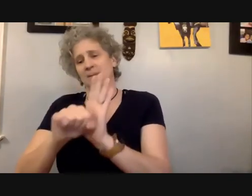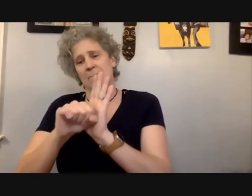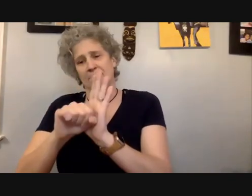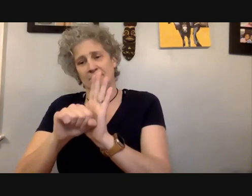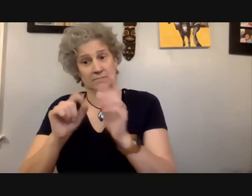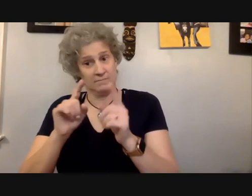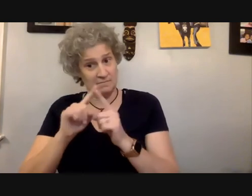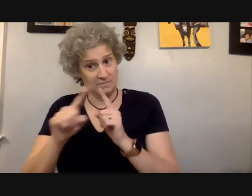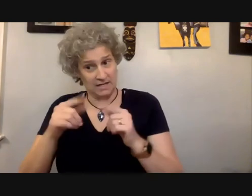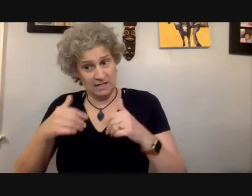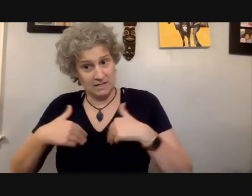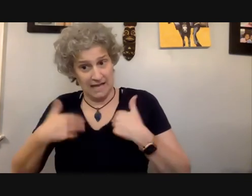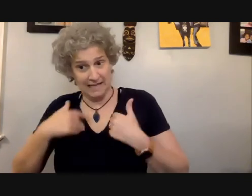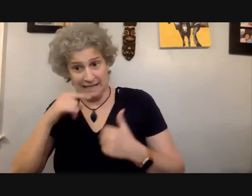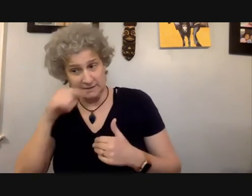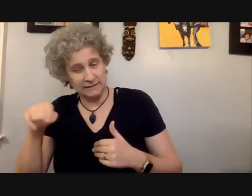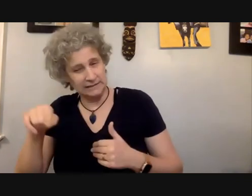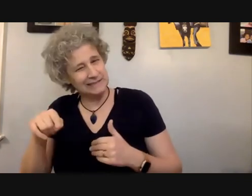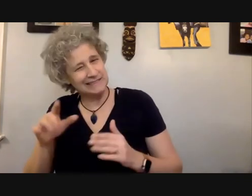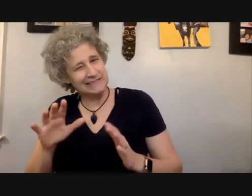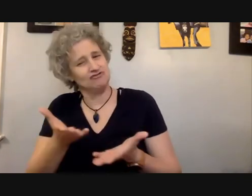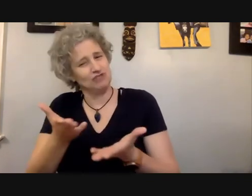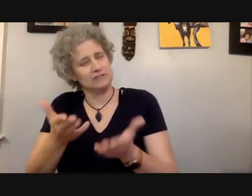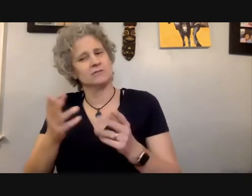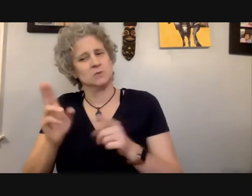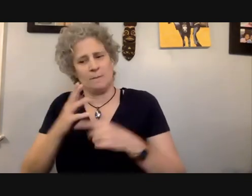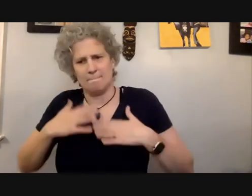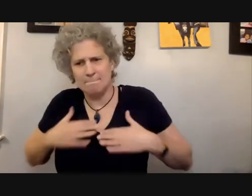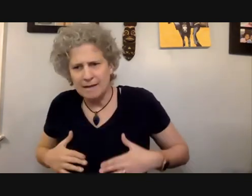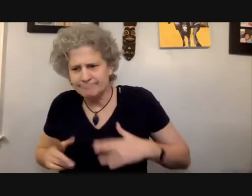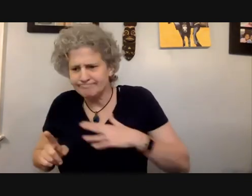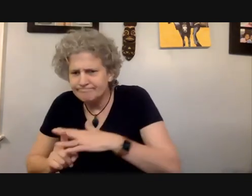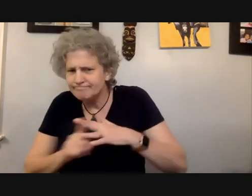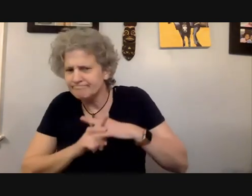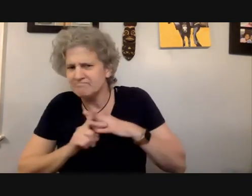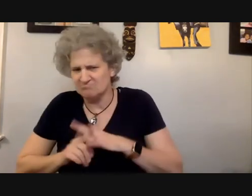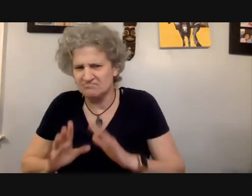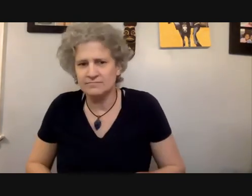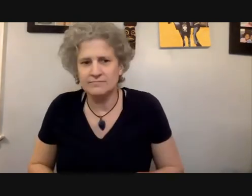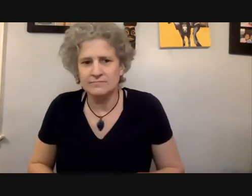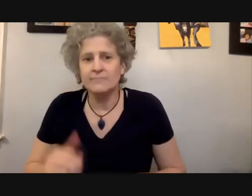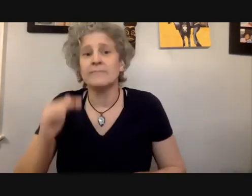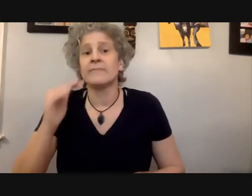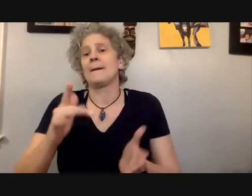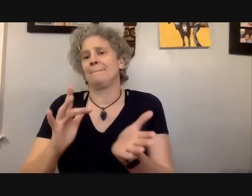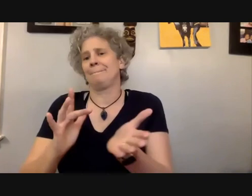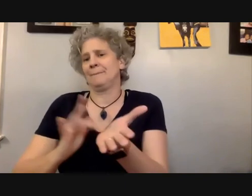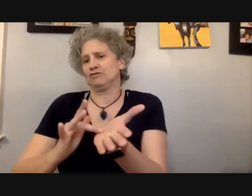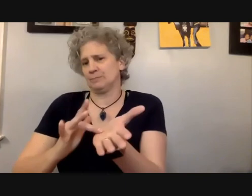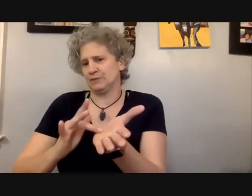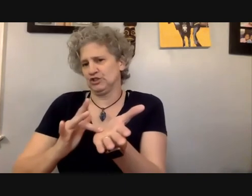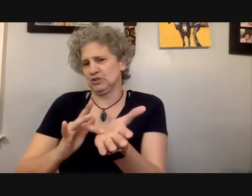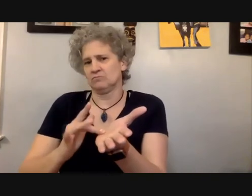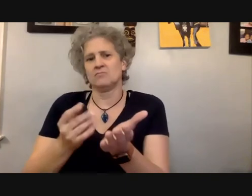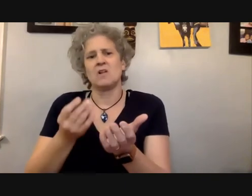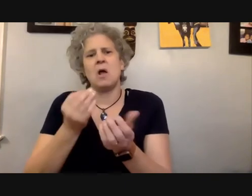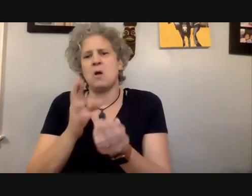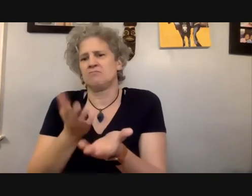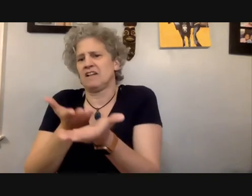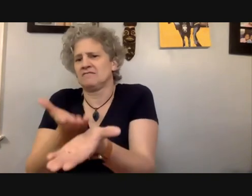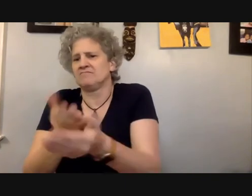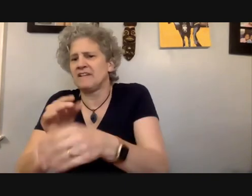accurate. More formal, more English is this, symptoms. But I suggest with children, explaining what